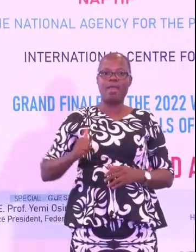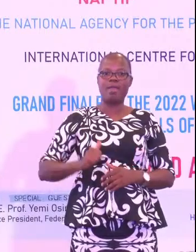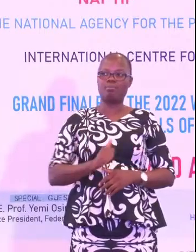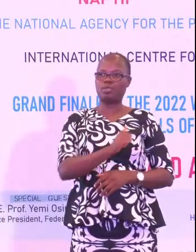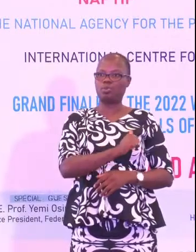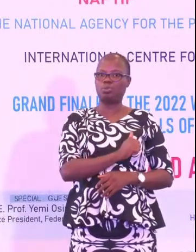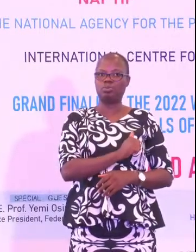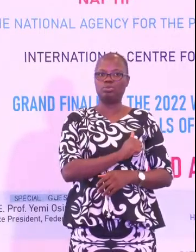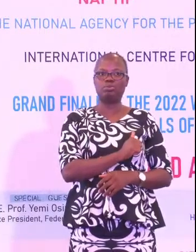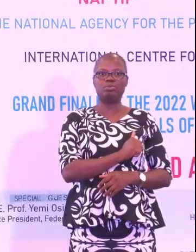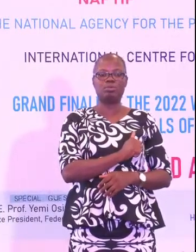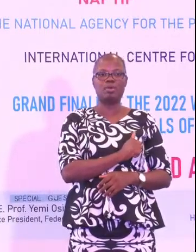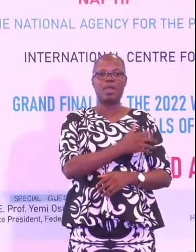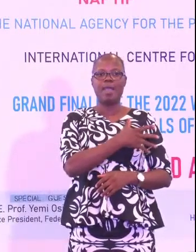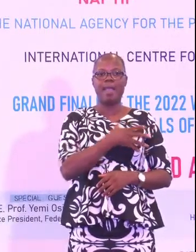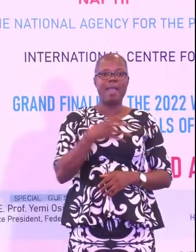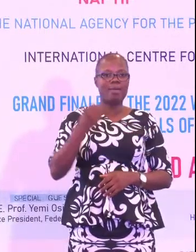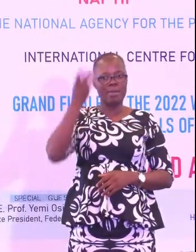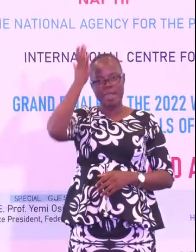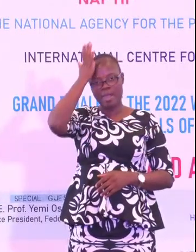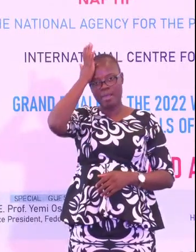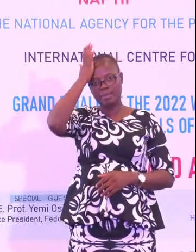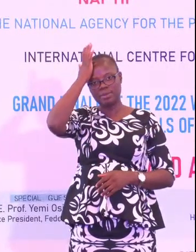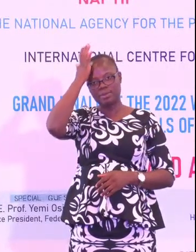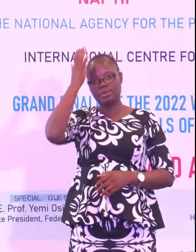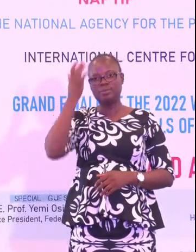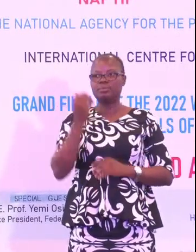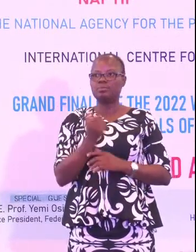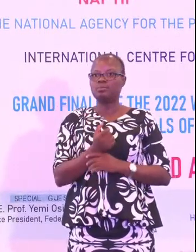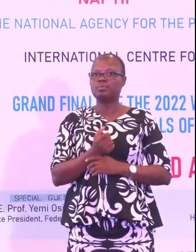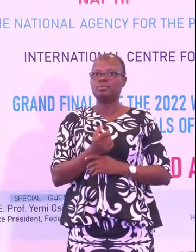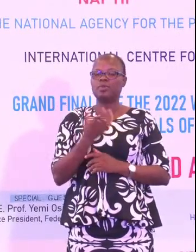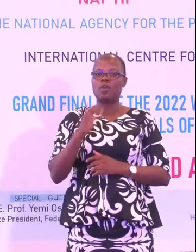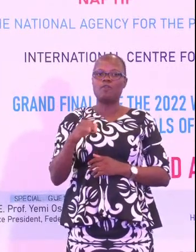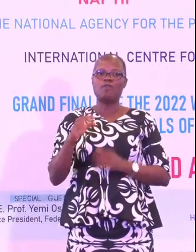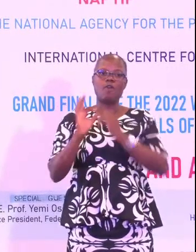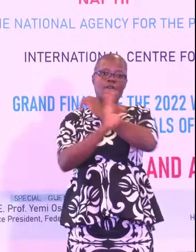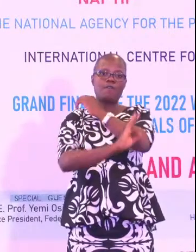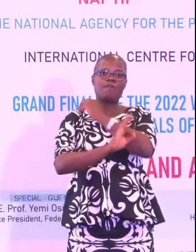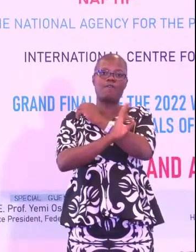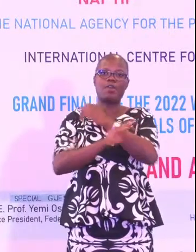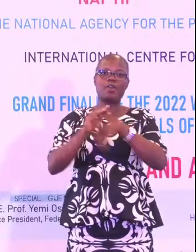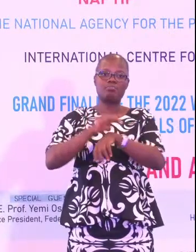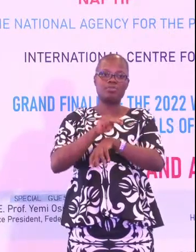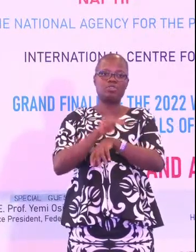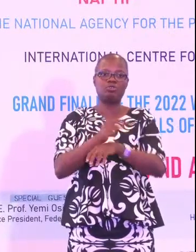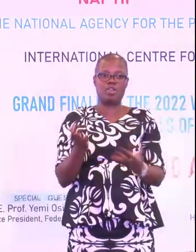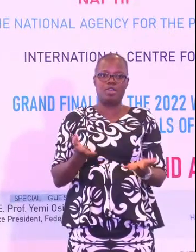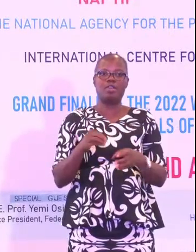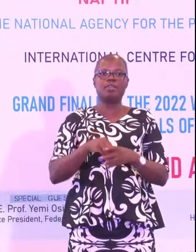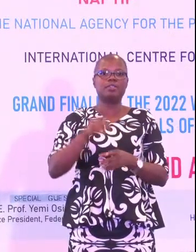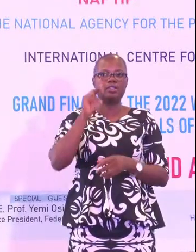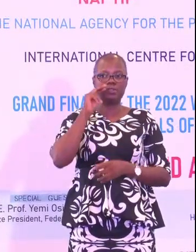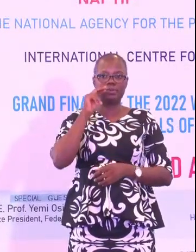ambassadors, and heads of foreign missions here in Nigeria,